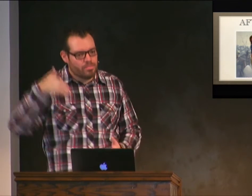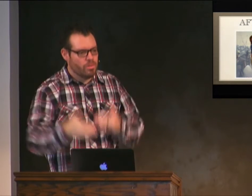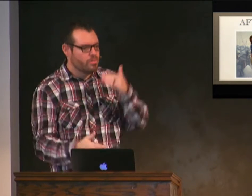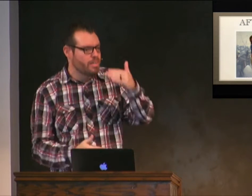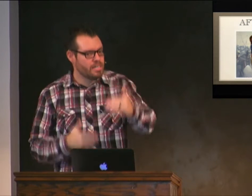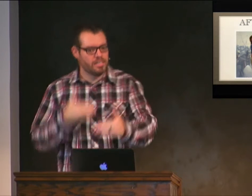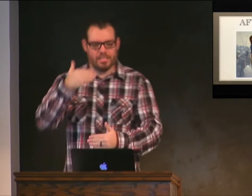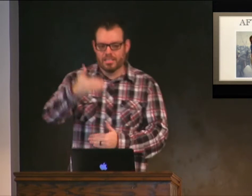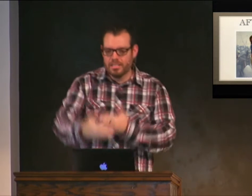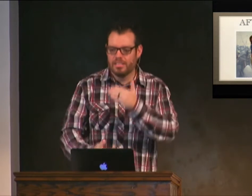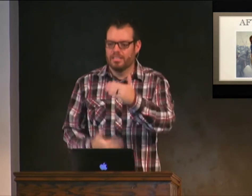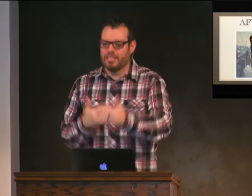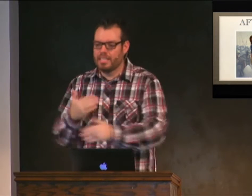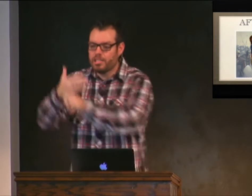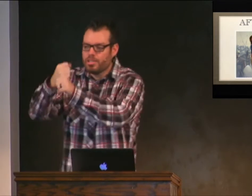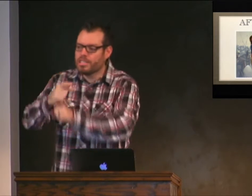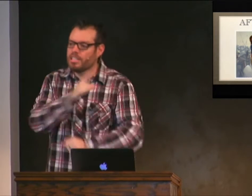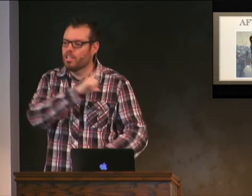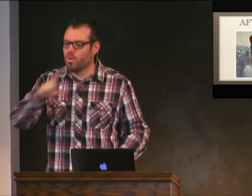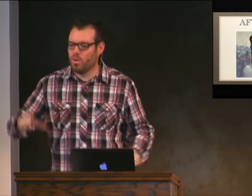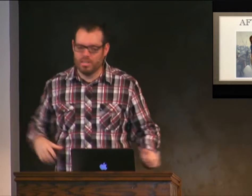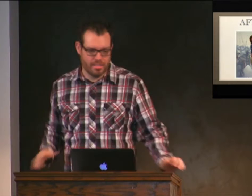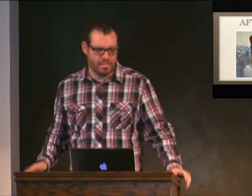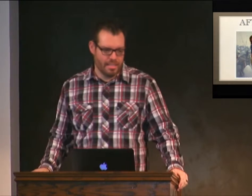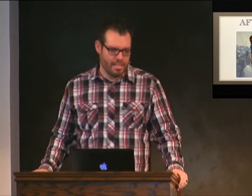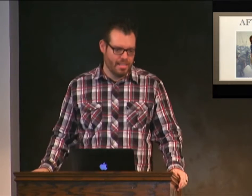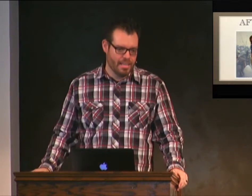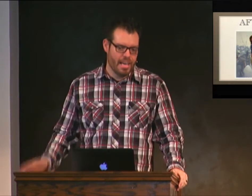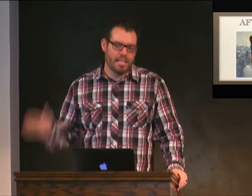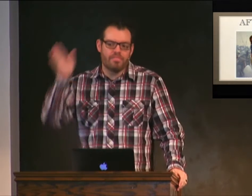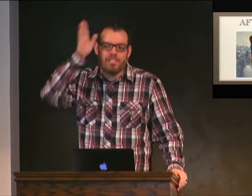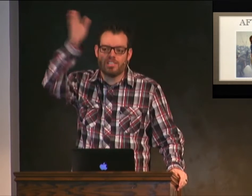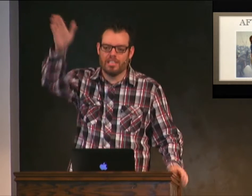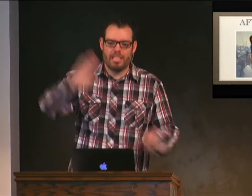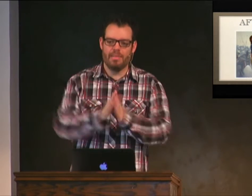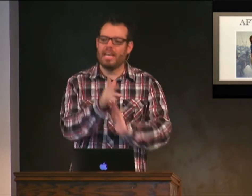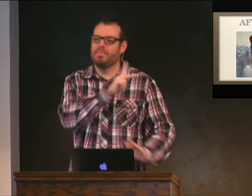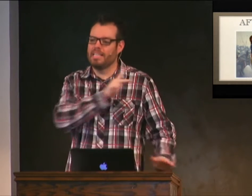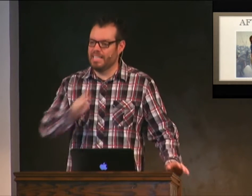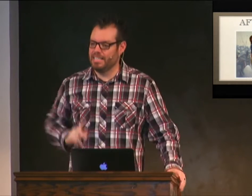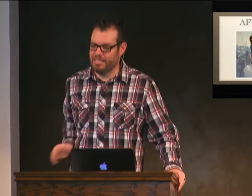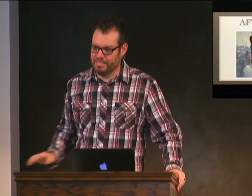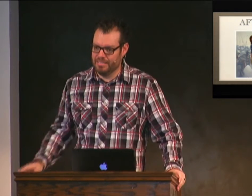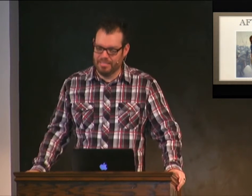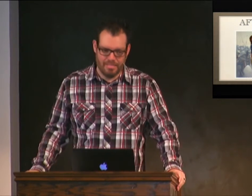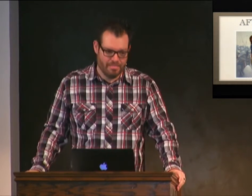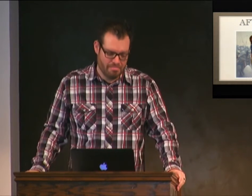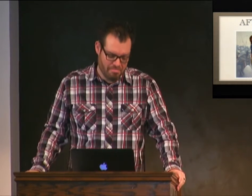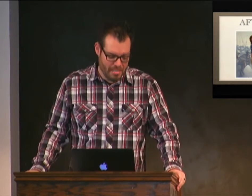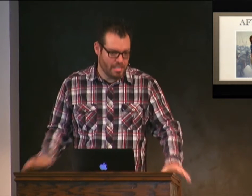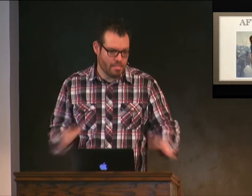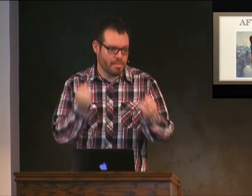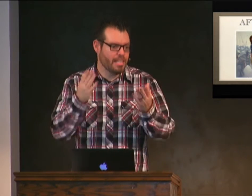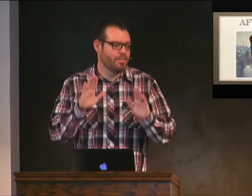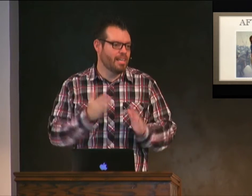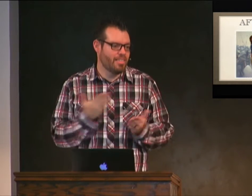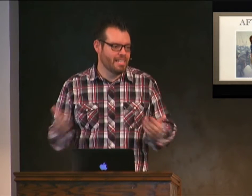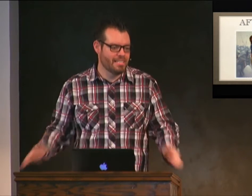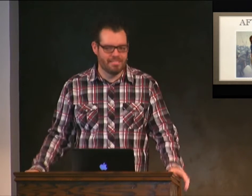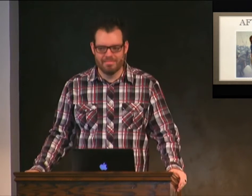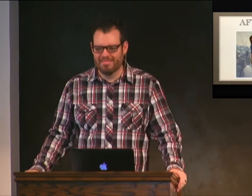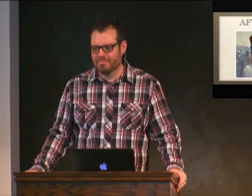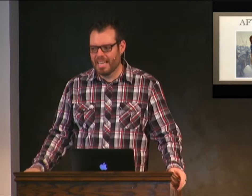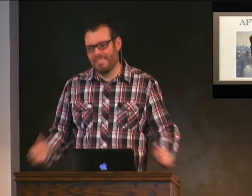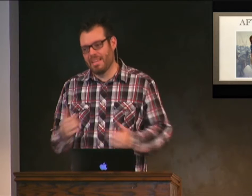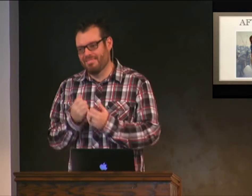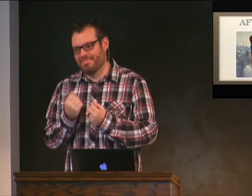So he had to progress. And he trusted in the Lord. And eventually he became the king. He done many great